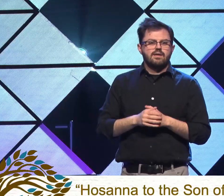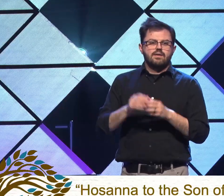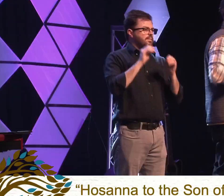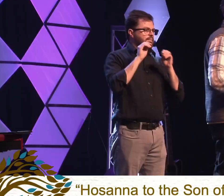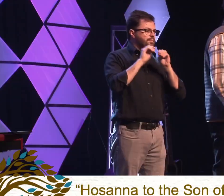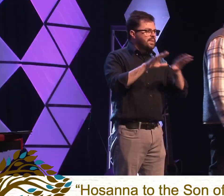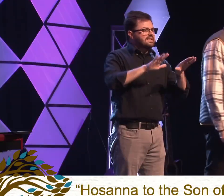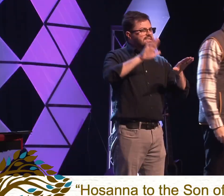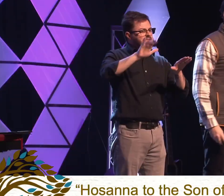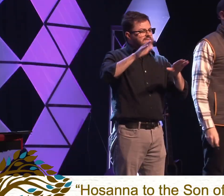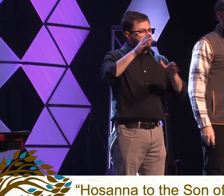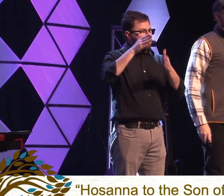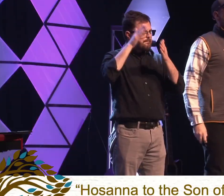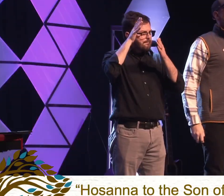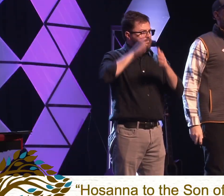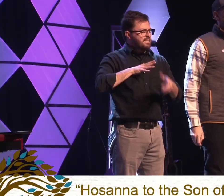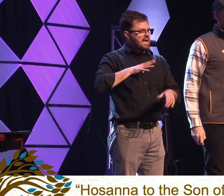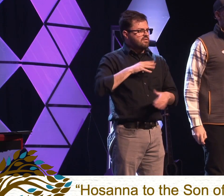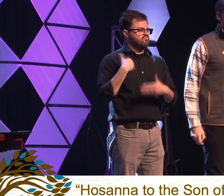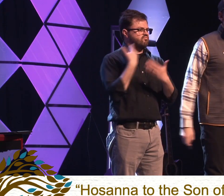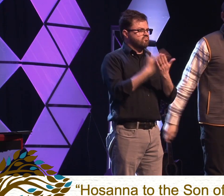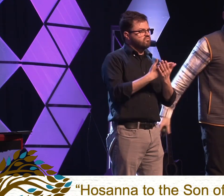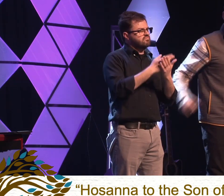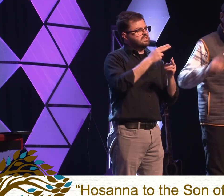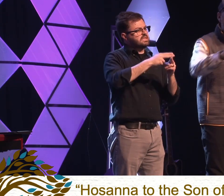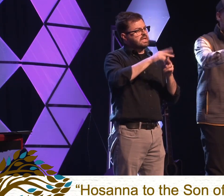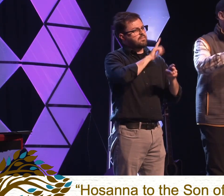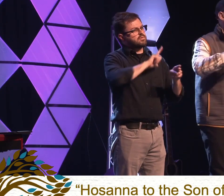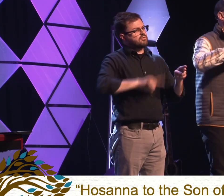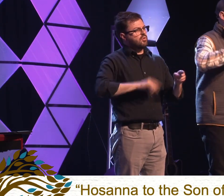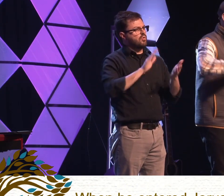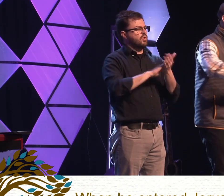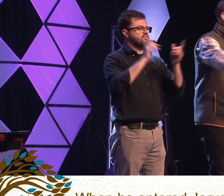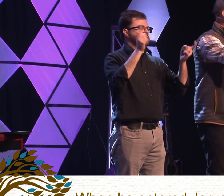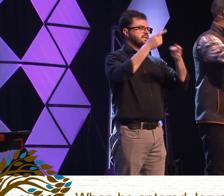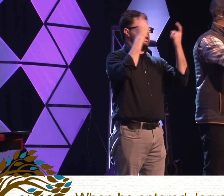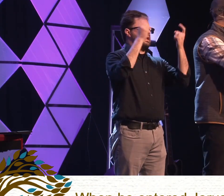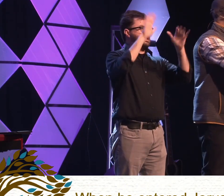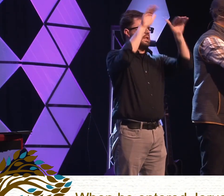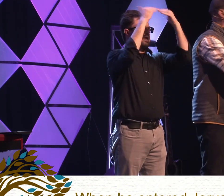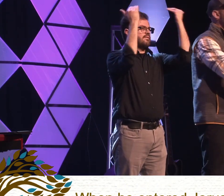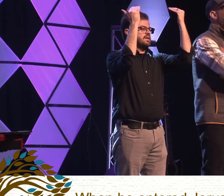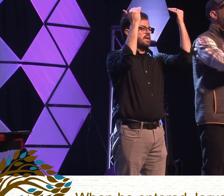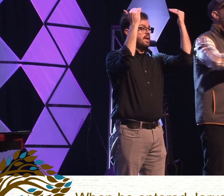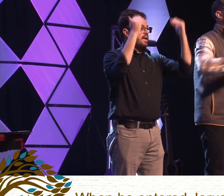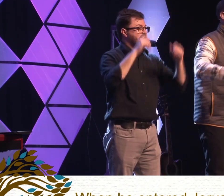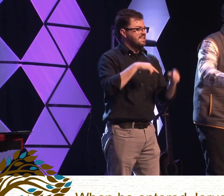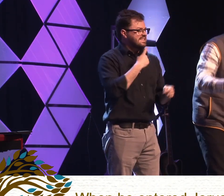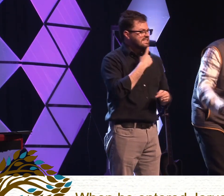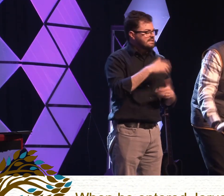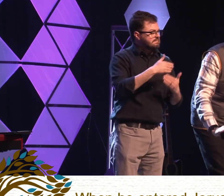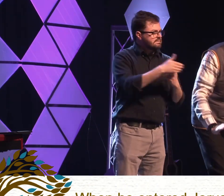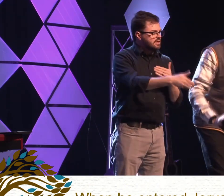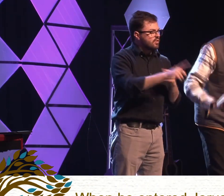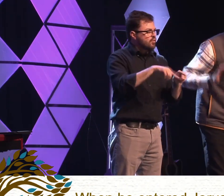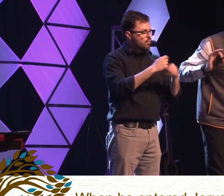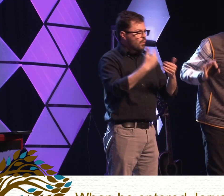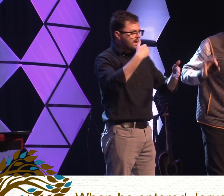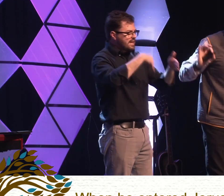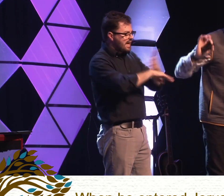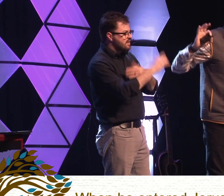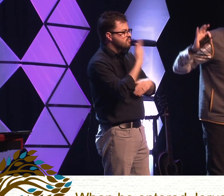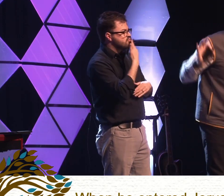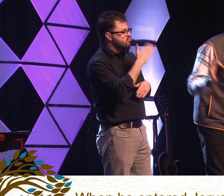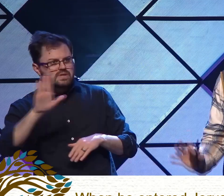is the one who comes in the name of the Lord, Hosanna in the highest heaven. And then it says this, when he entered Jerusalem, the whole city